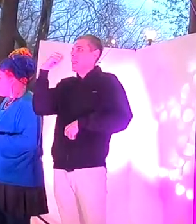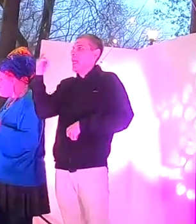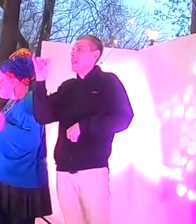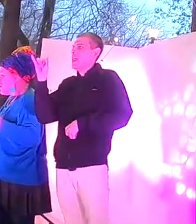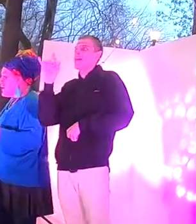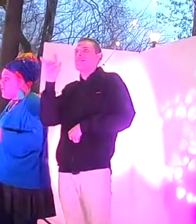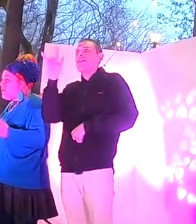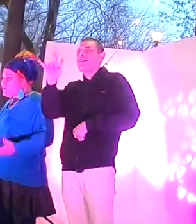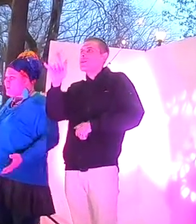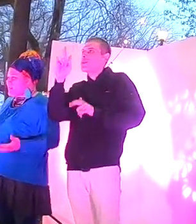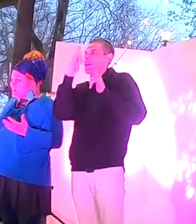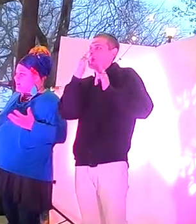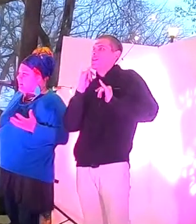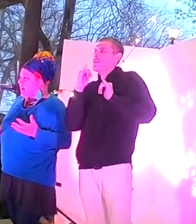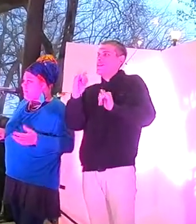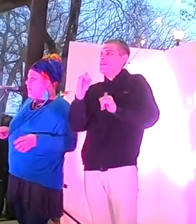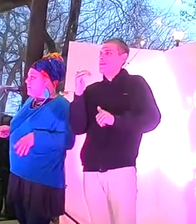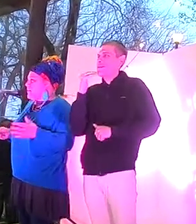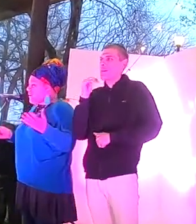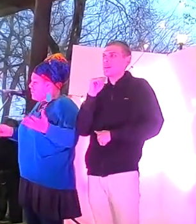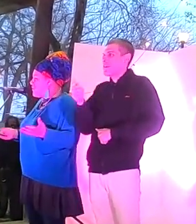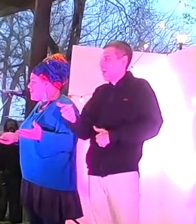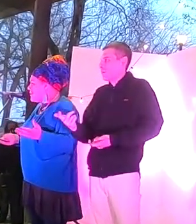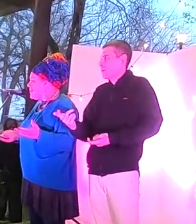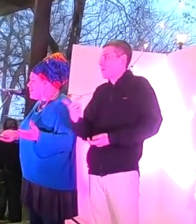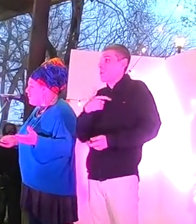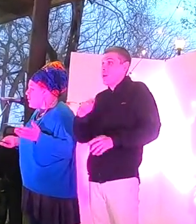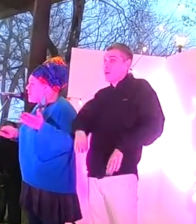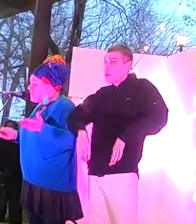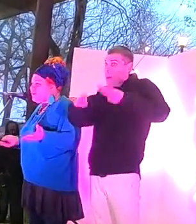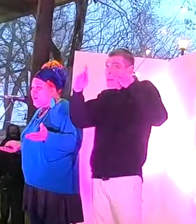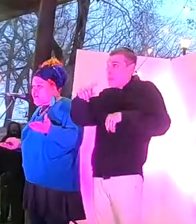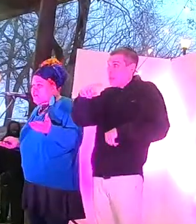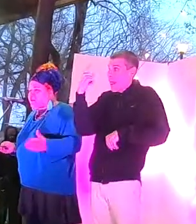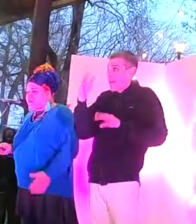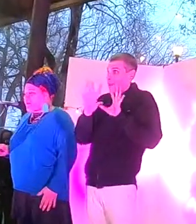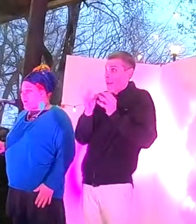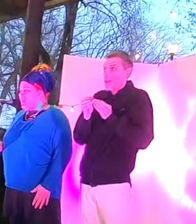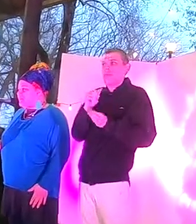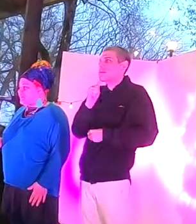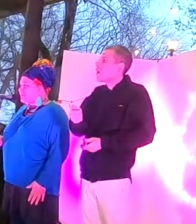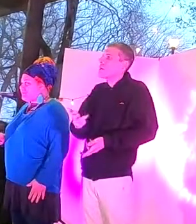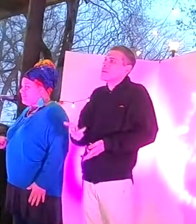you. And I wasn't raised in my Black family, so I was just very different.